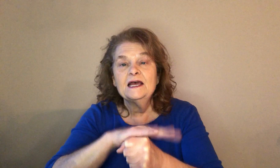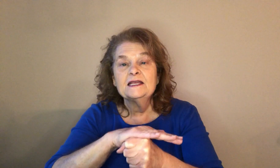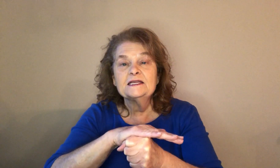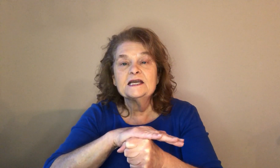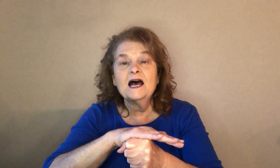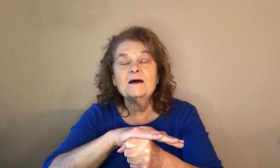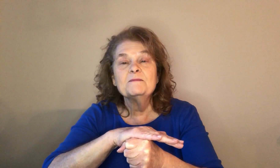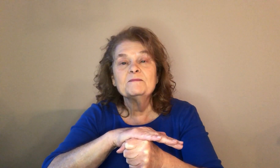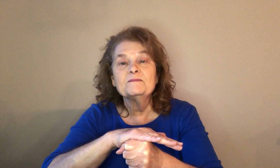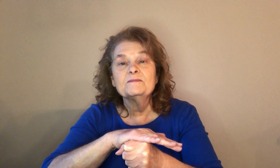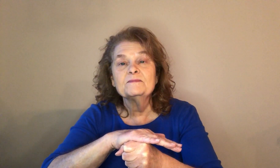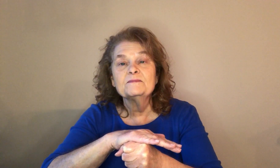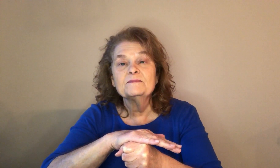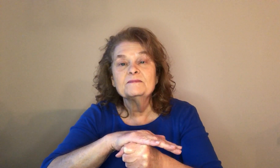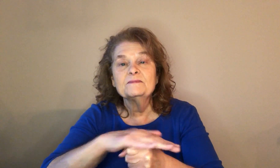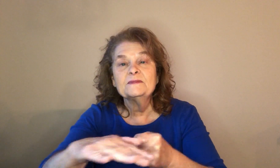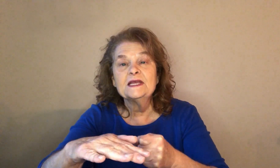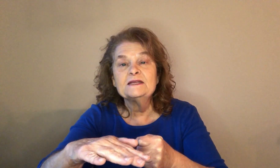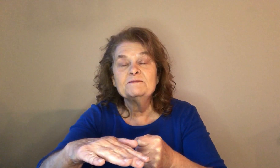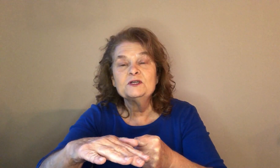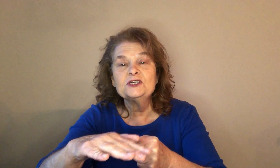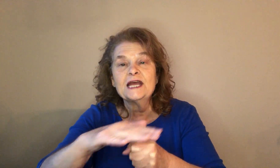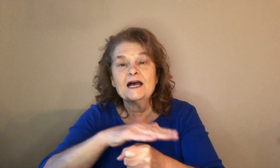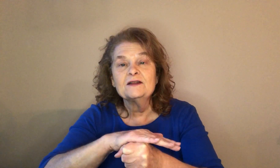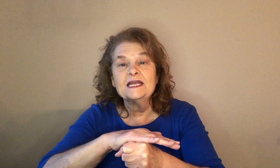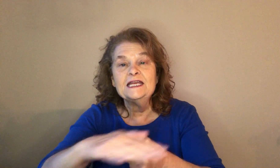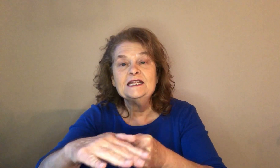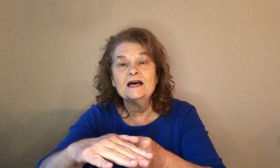the top, and push it out. Enough.